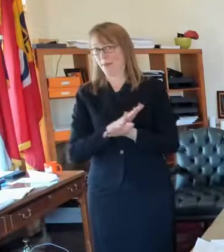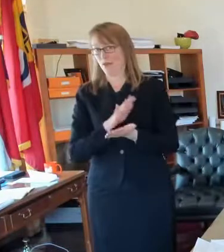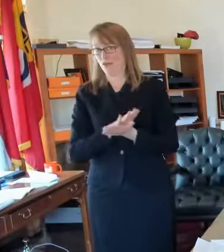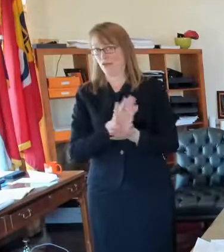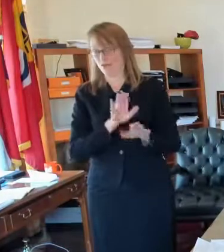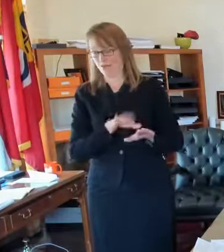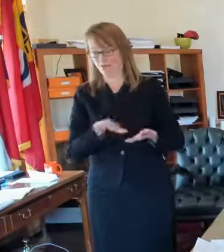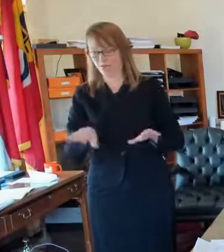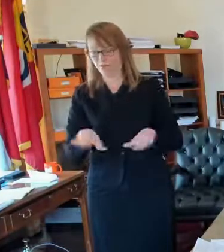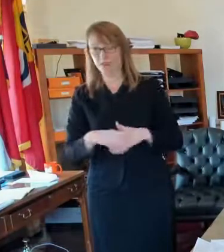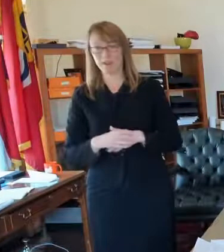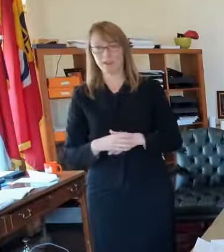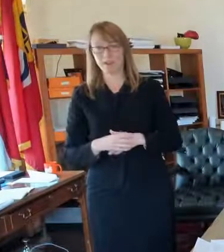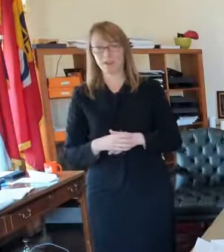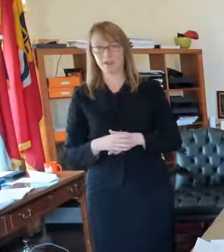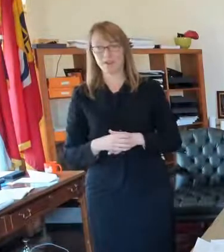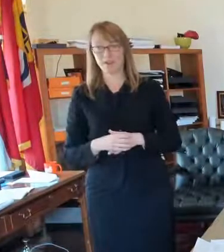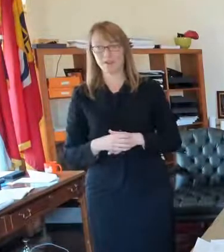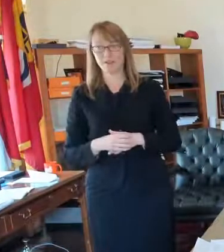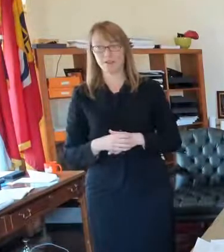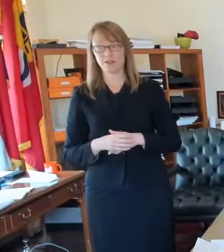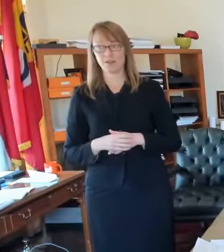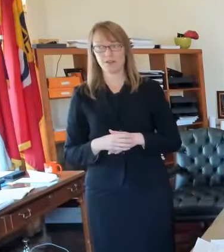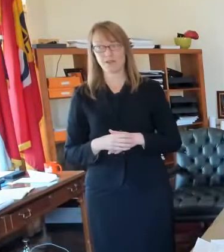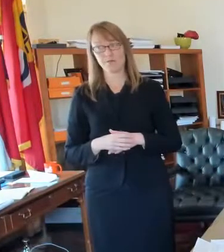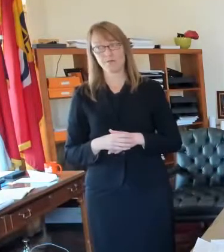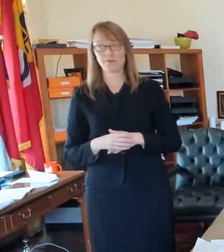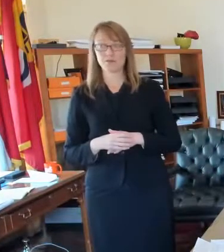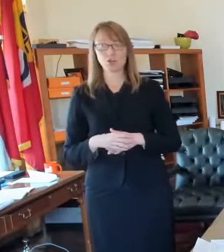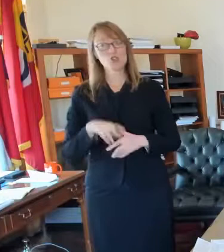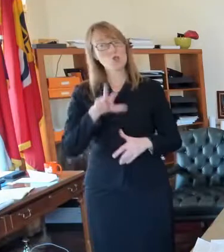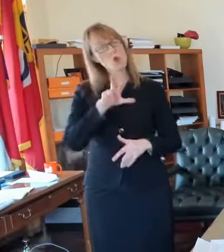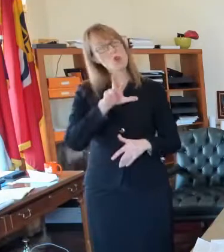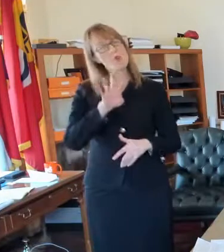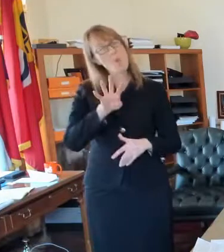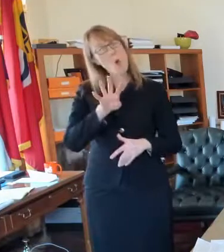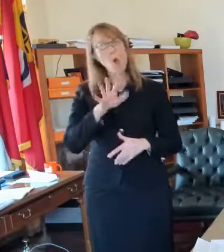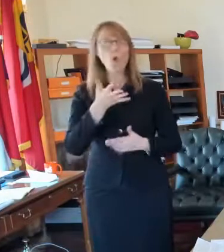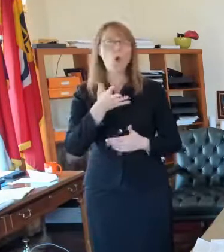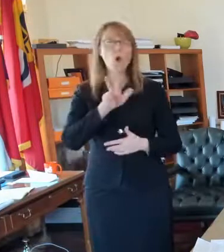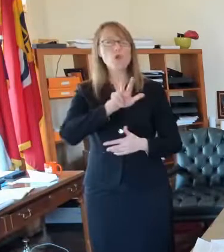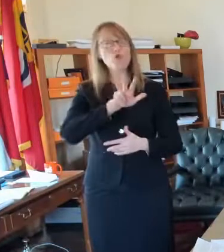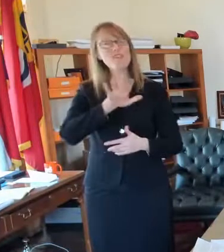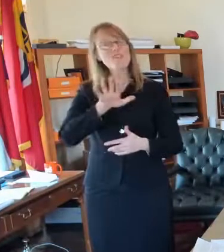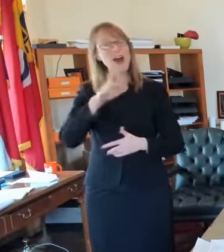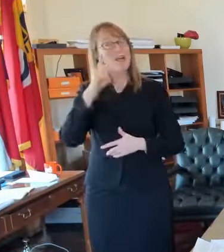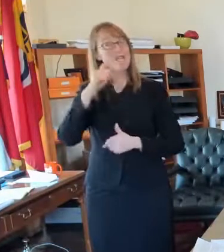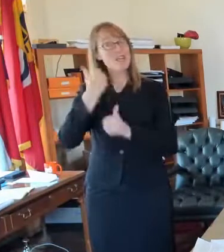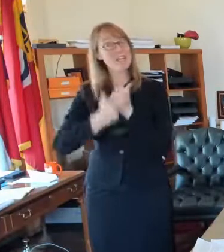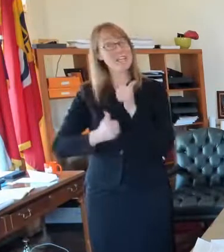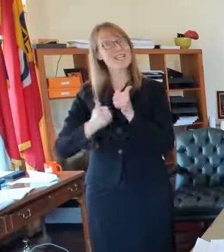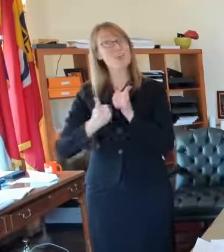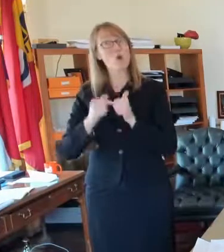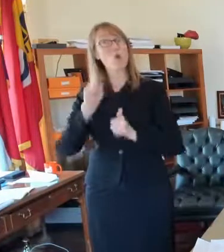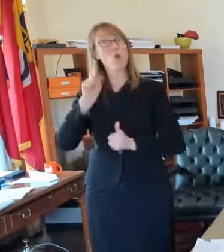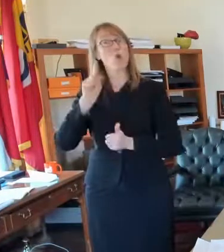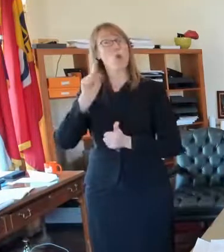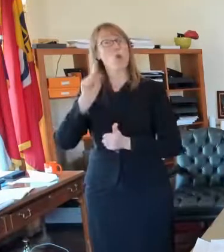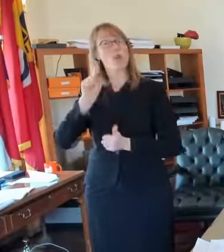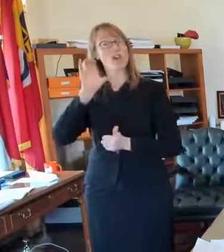All right, we're at about 34, 35 cases per